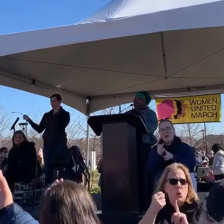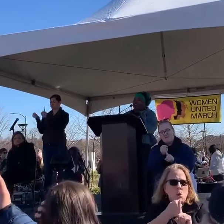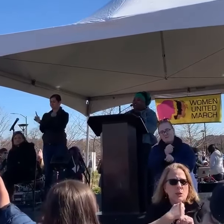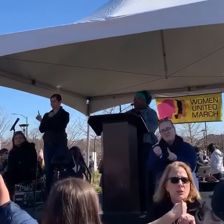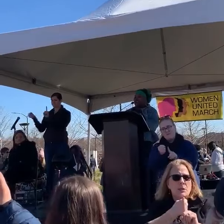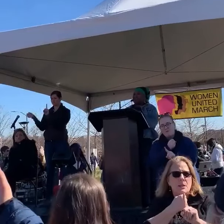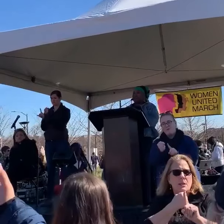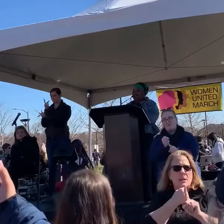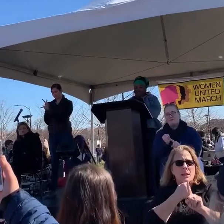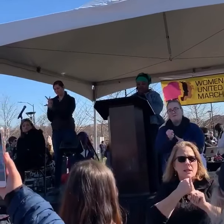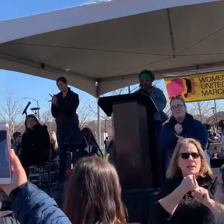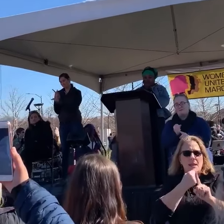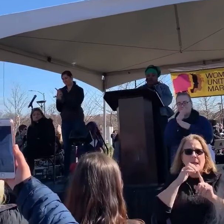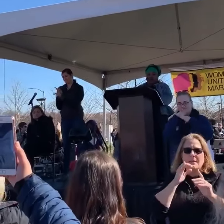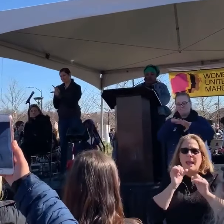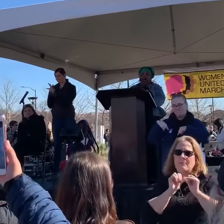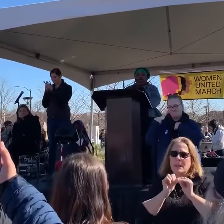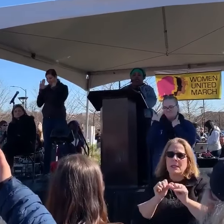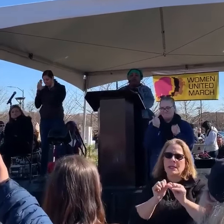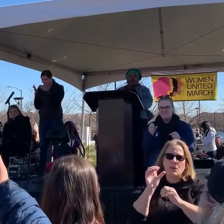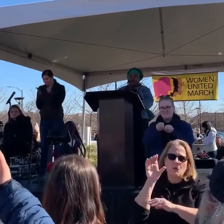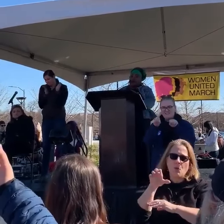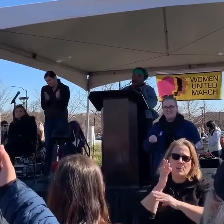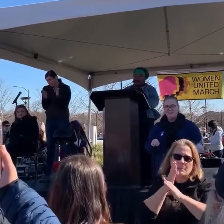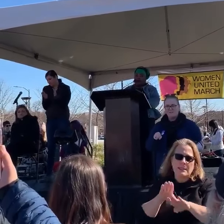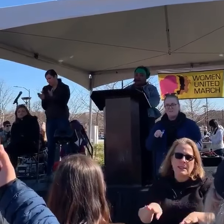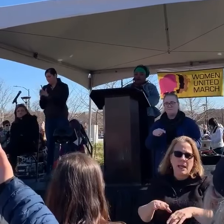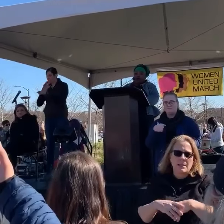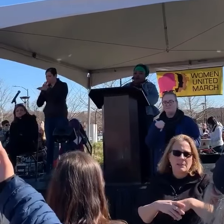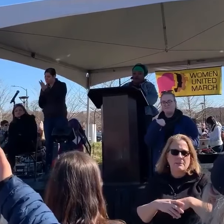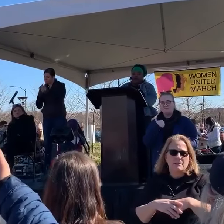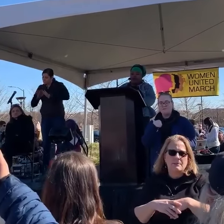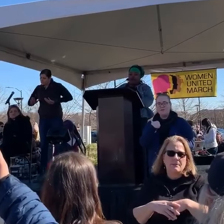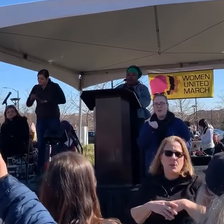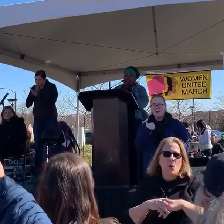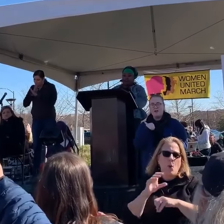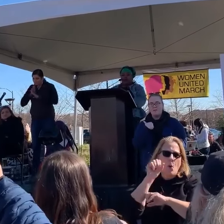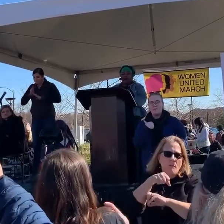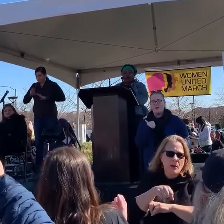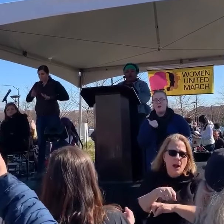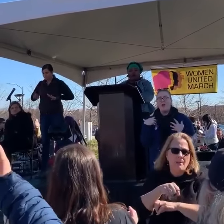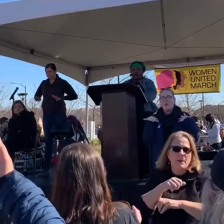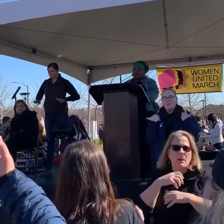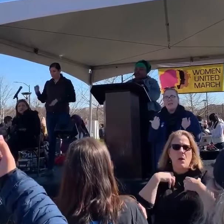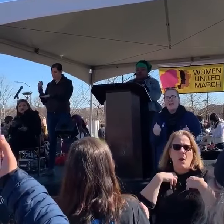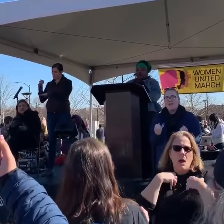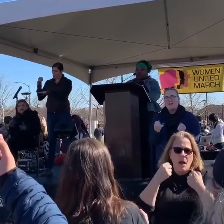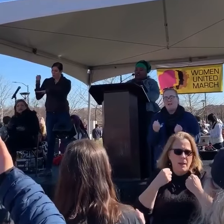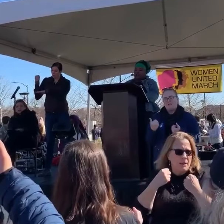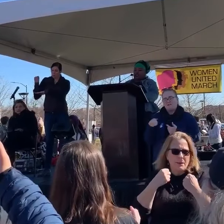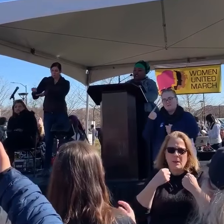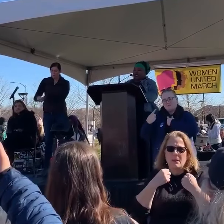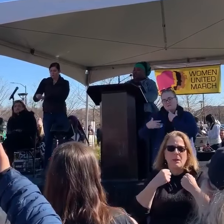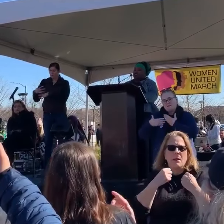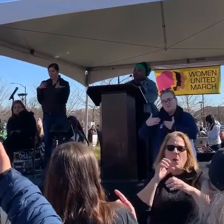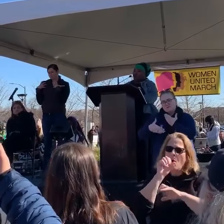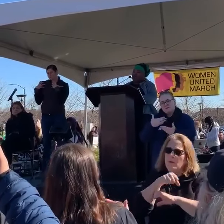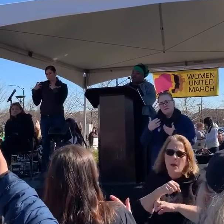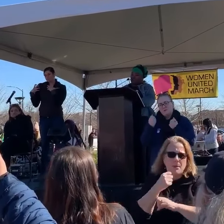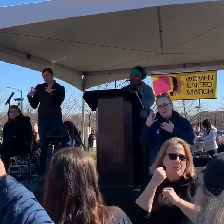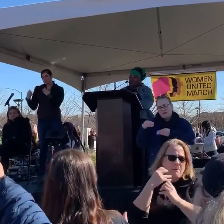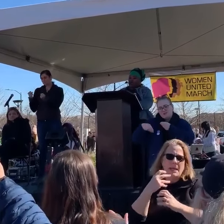kept strategically silent. I am healing, overcoming still from generations